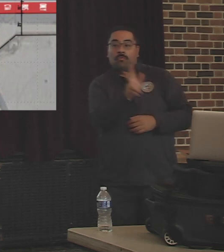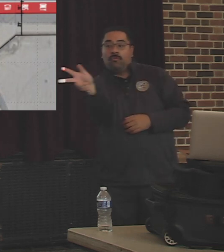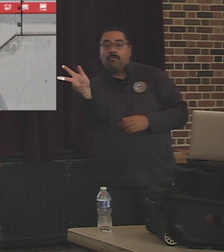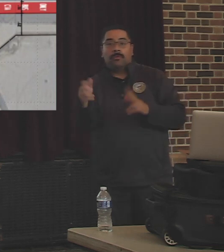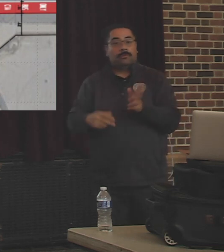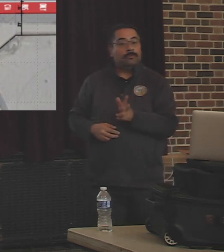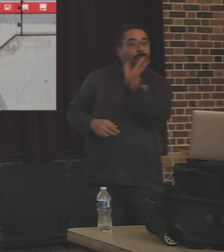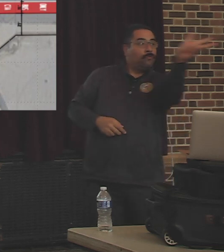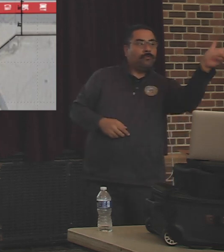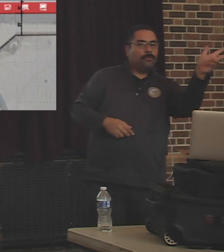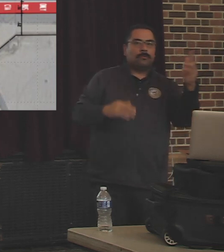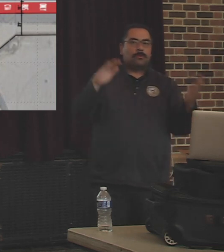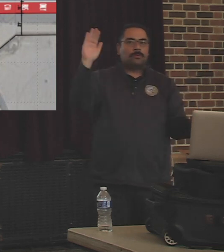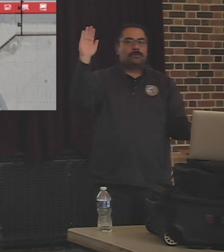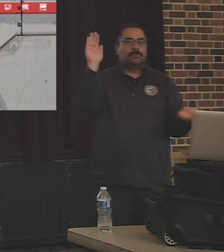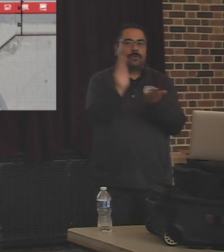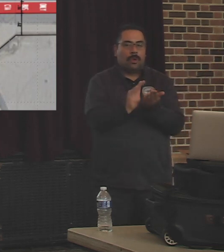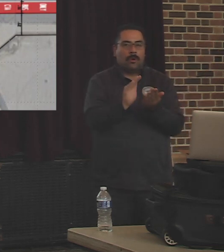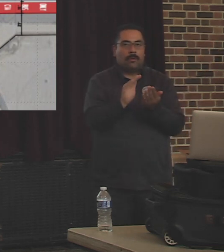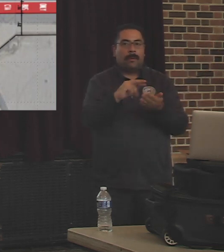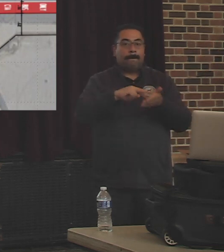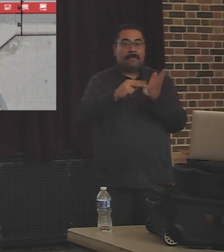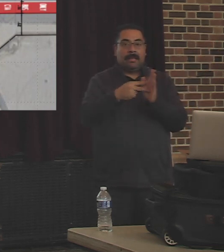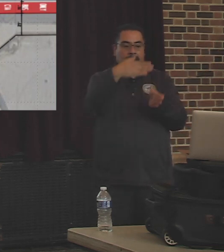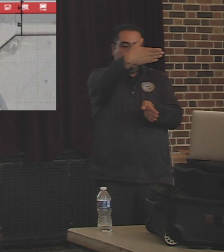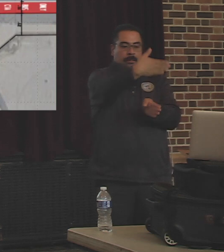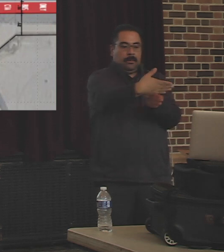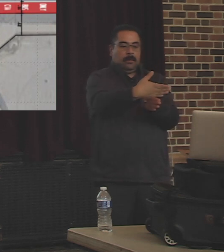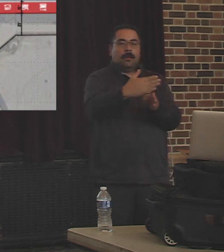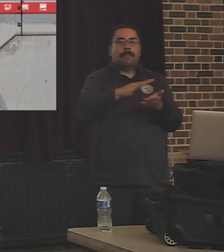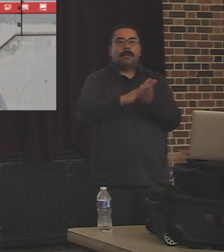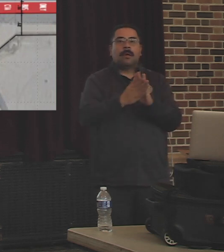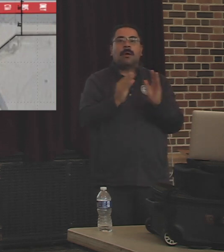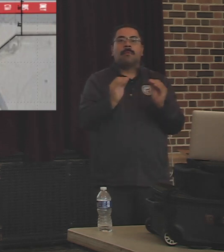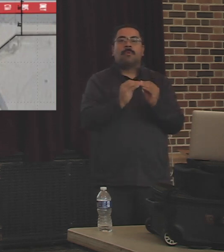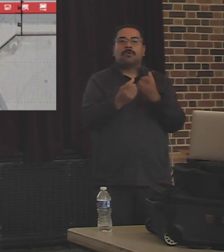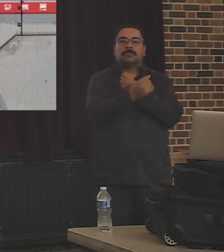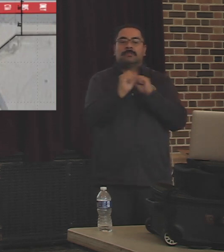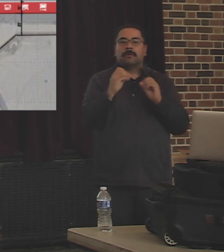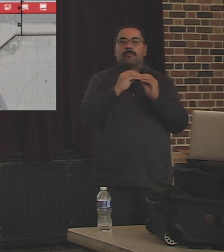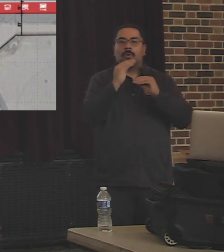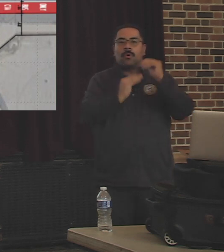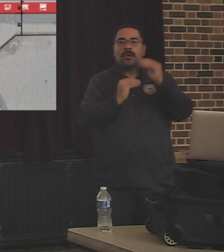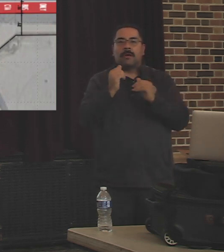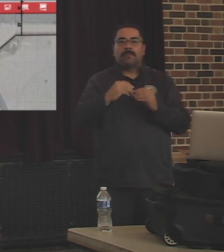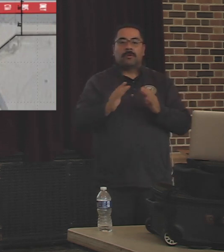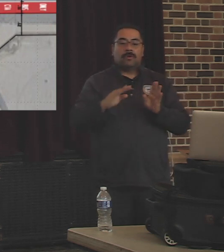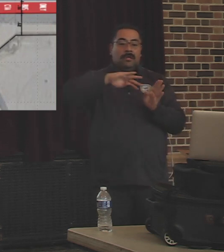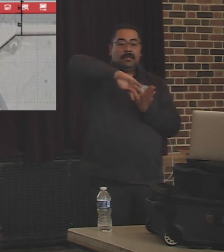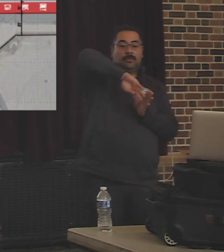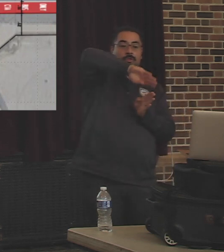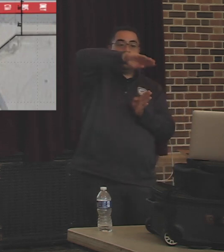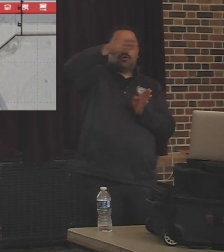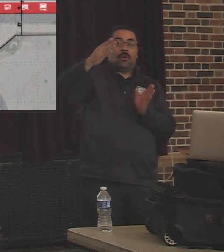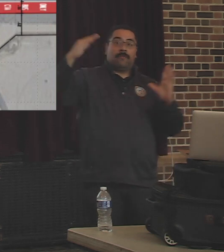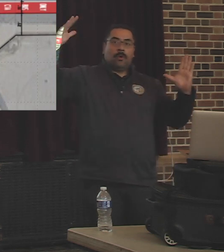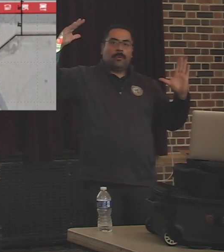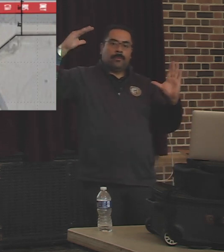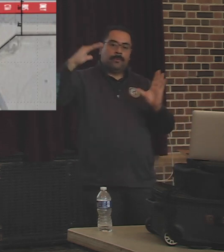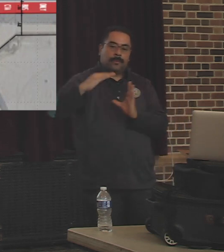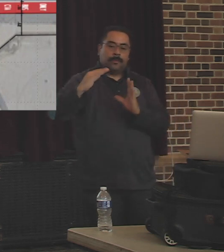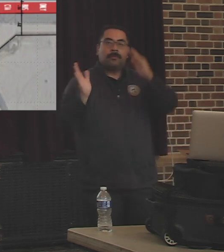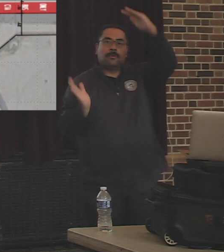will really make the intersection safer and more comfortable for everyone. So I think the changing of the curb lines, the shrinking of the intersection is really a